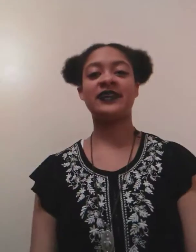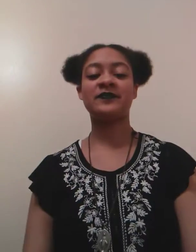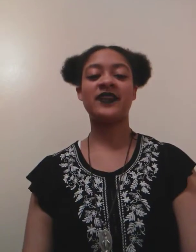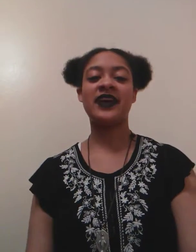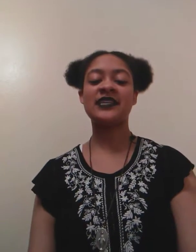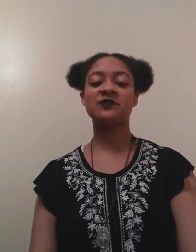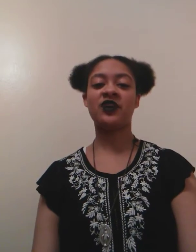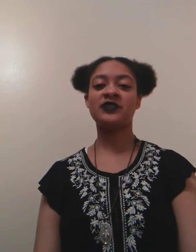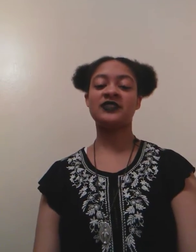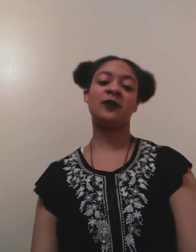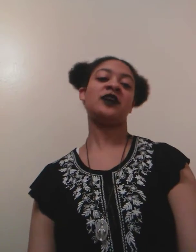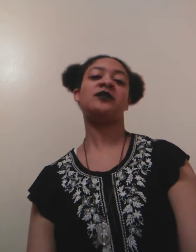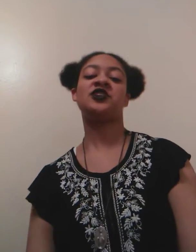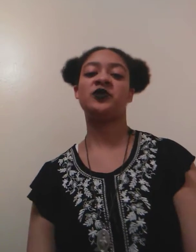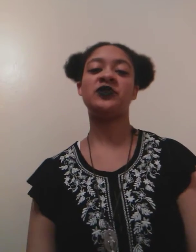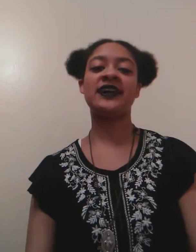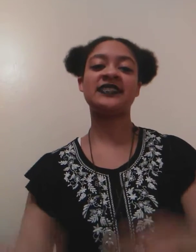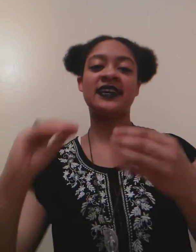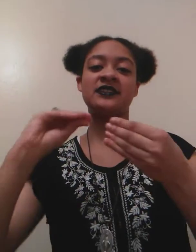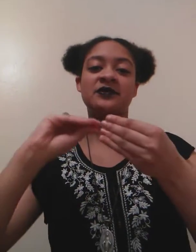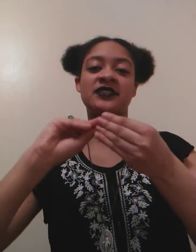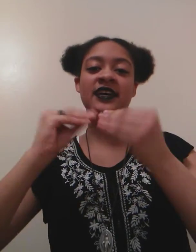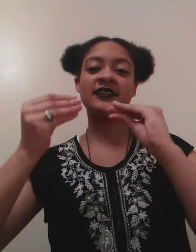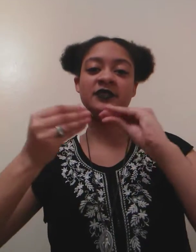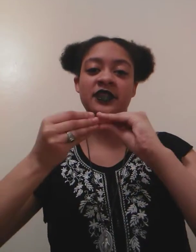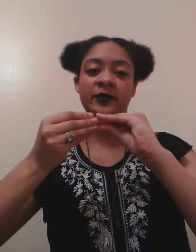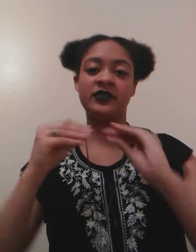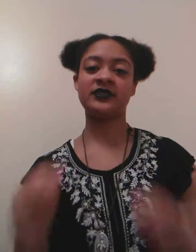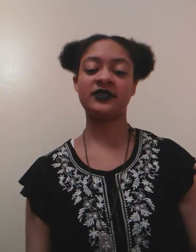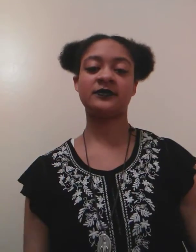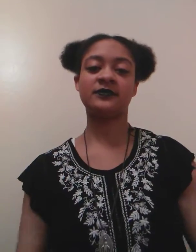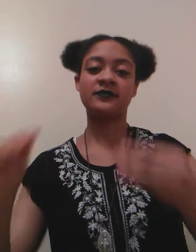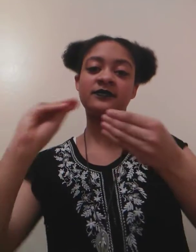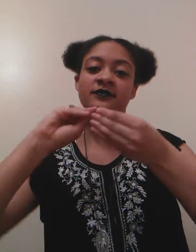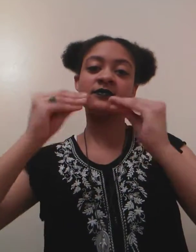everybody. As promised, I'm going to be showing you guys how to do the signs for the numbers.